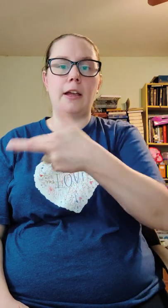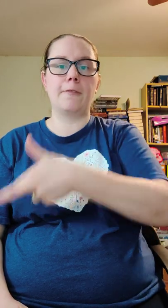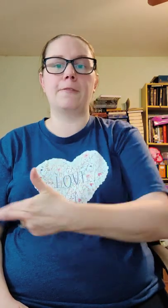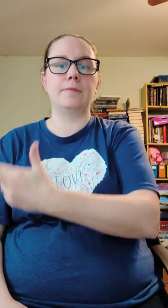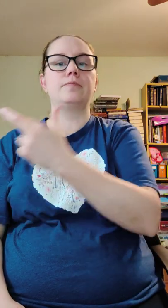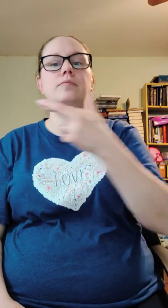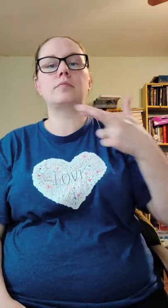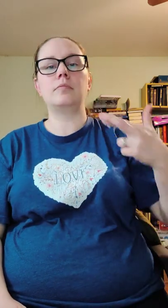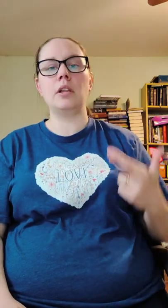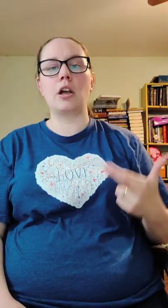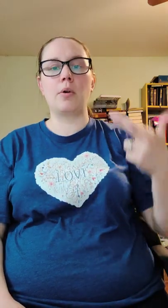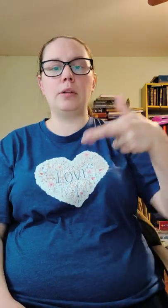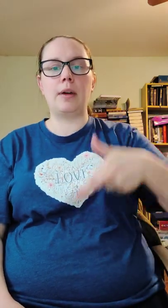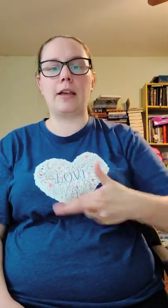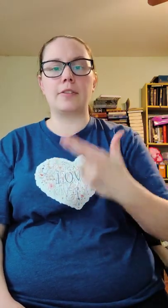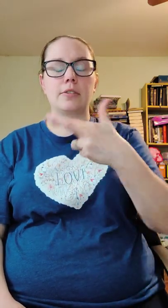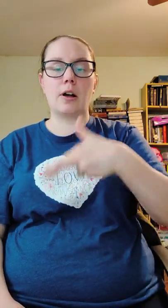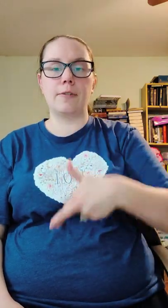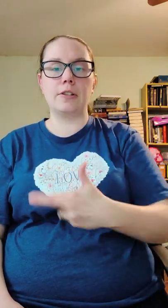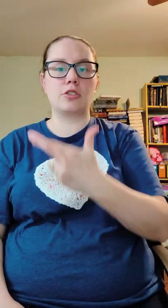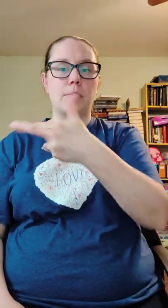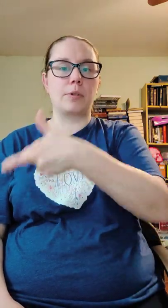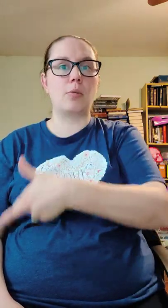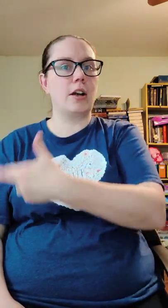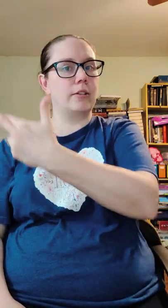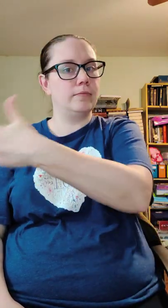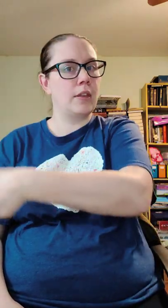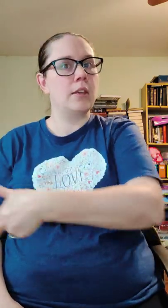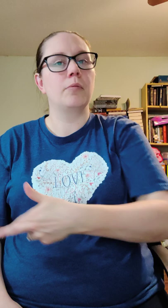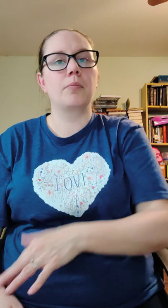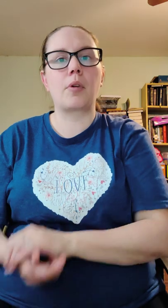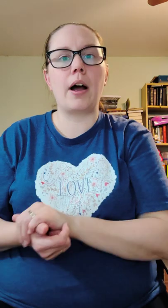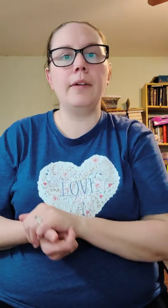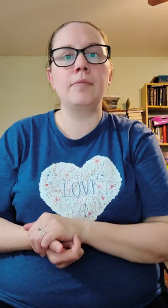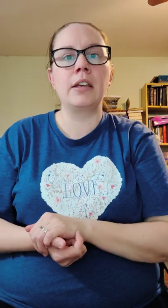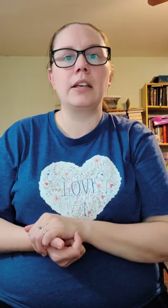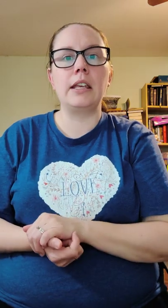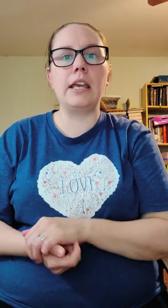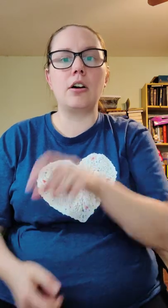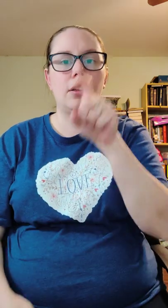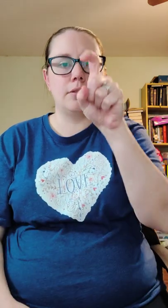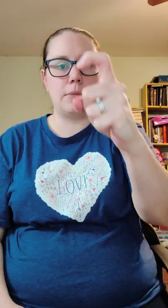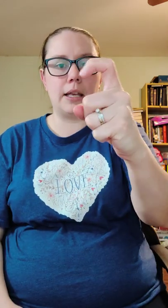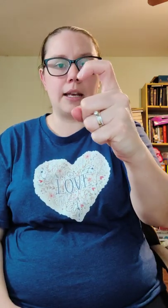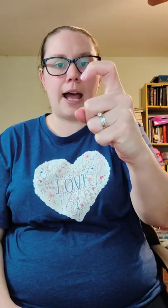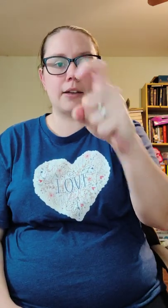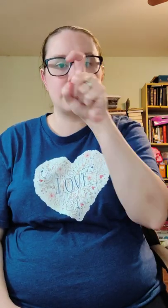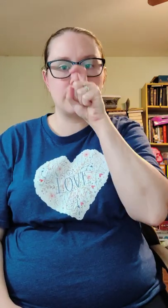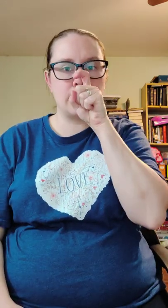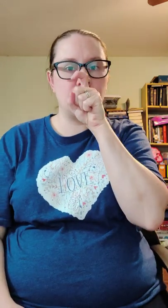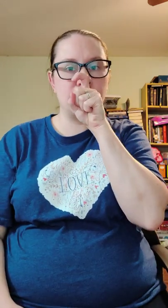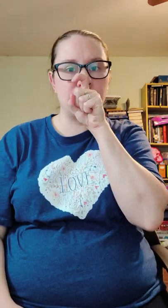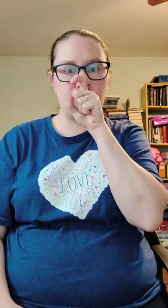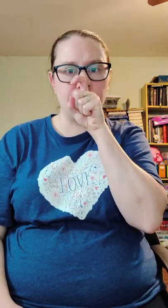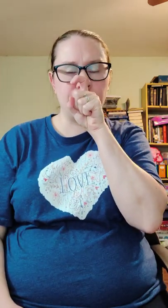wave. Go in the waves because dolphins jump in the water. Okay. Eagle. Make an X. There's the curved